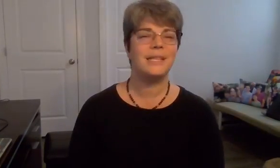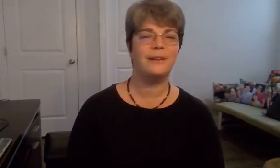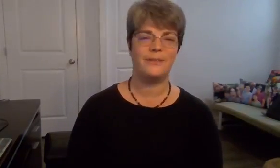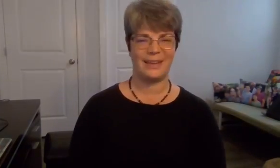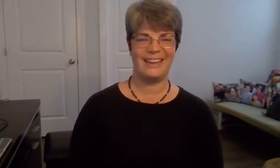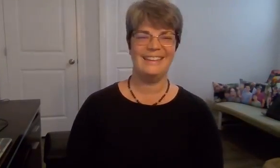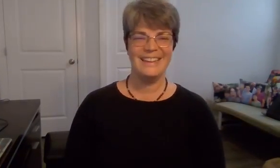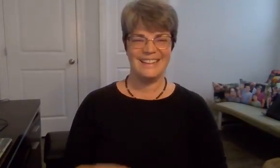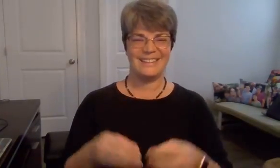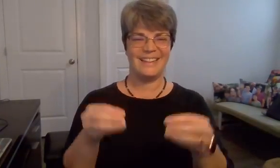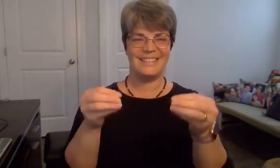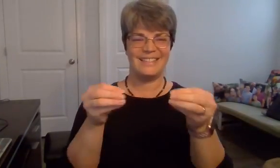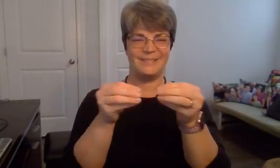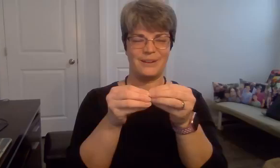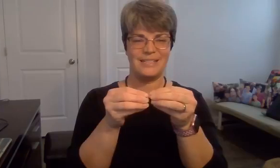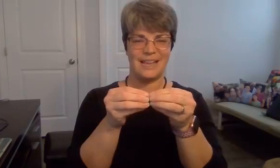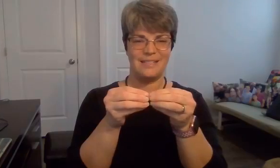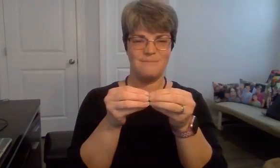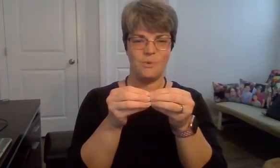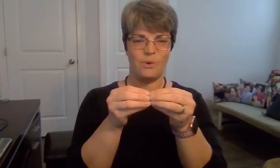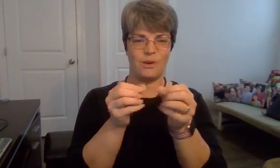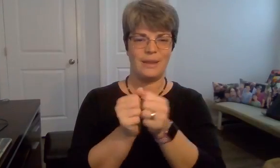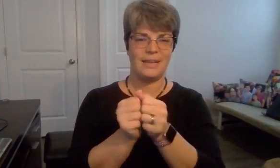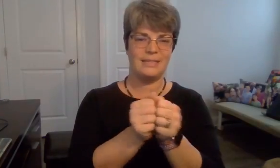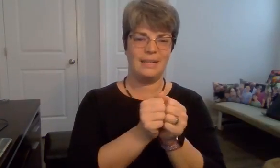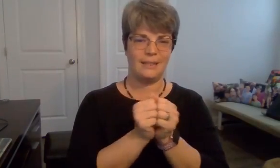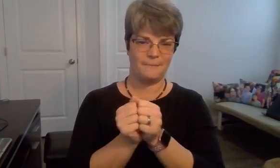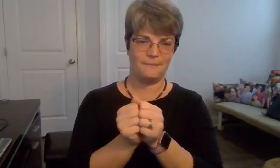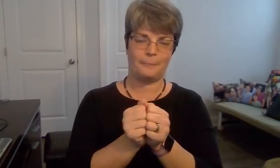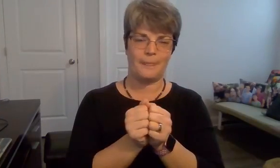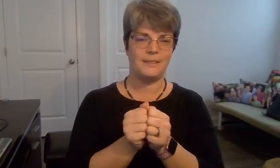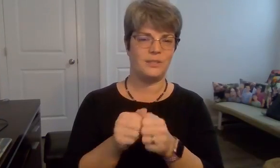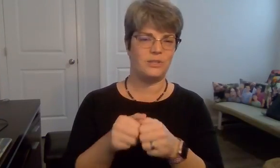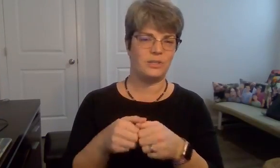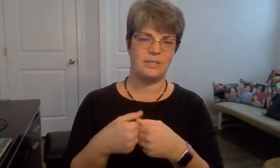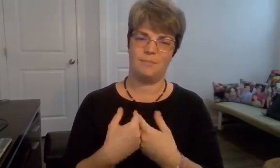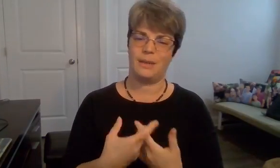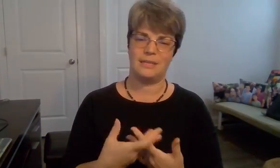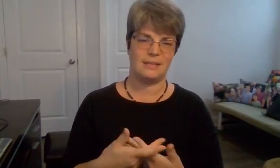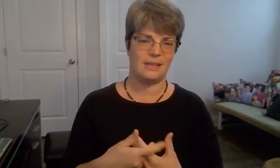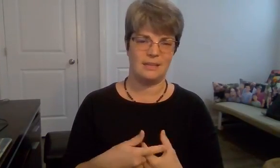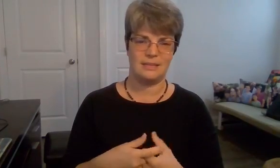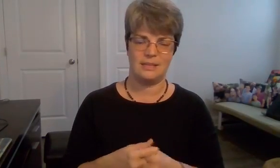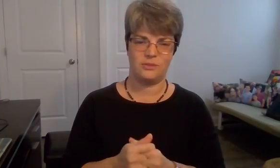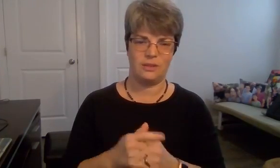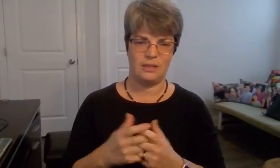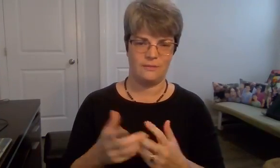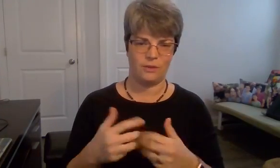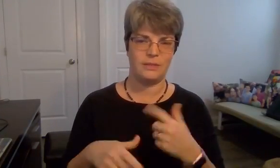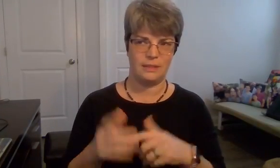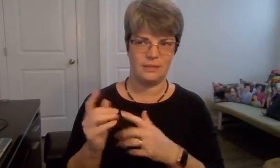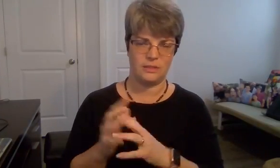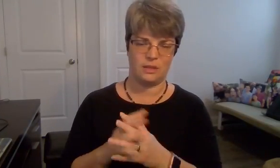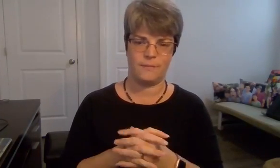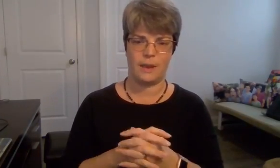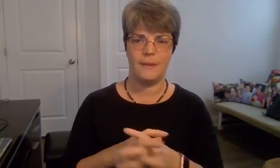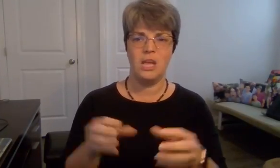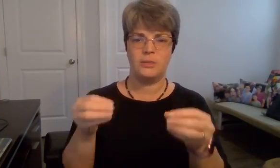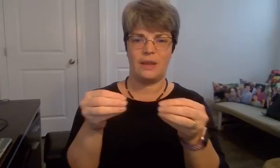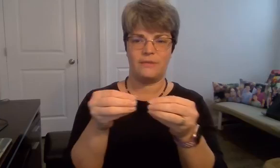myself, okay? So we're going to sign The More We Get Together. And this is just some basic signs involved in this song. Okay, so we have the